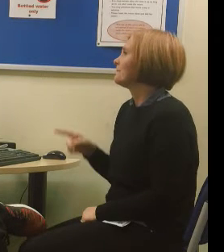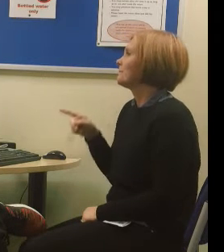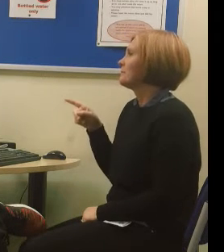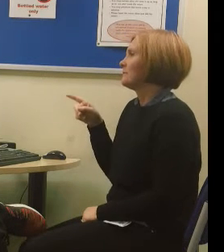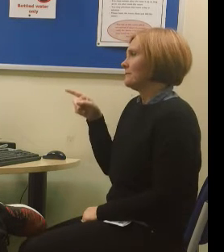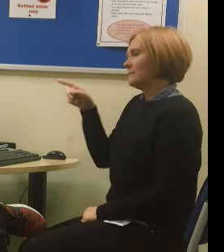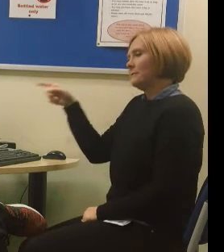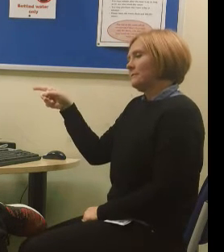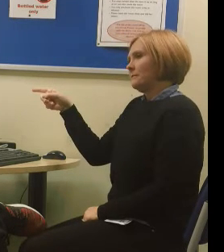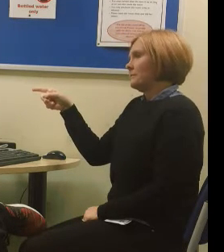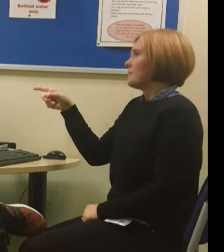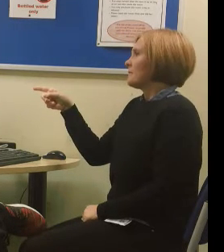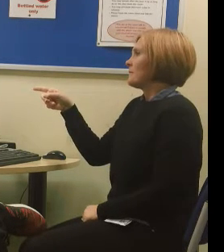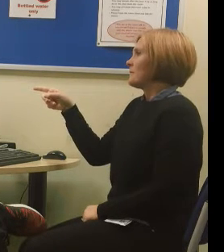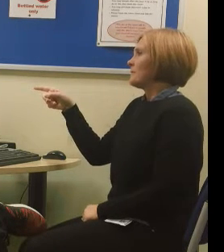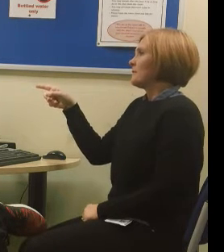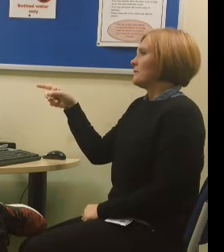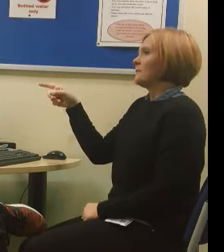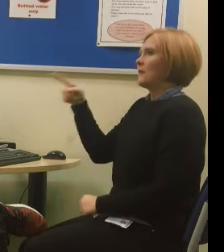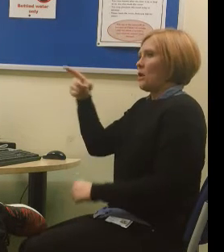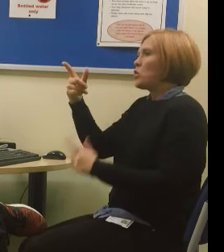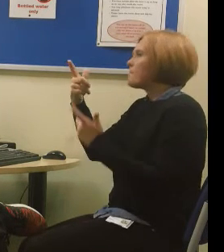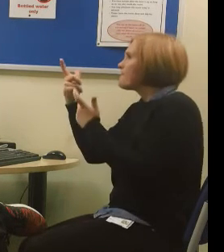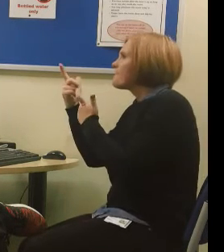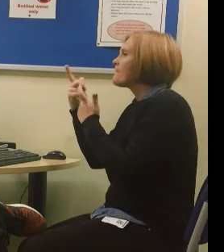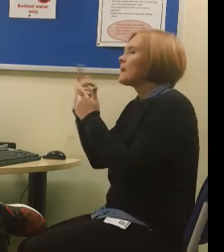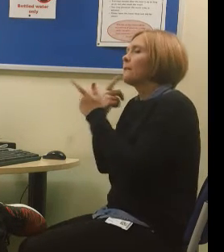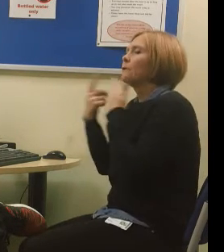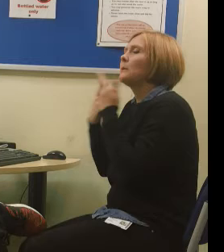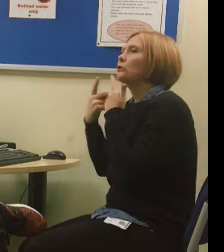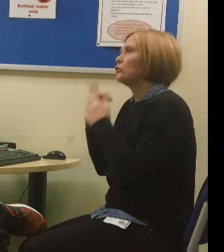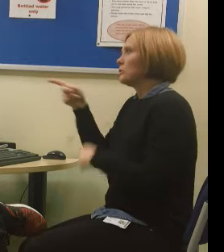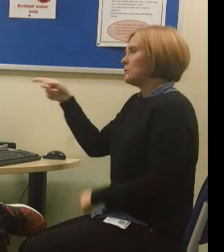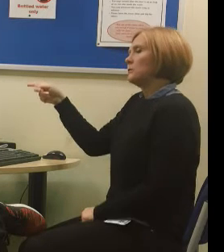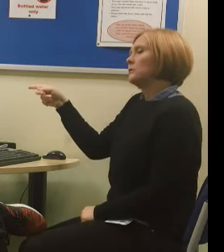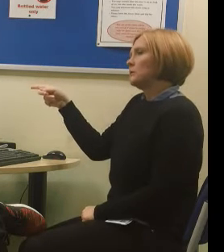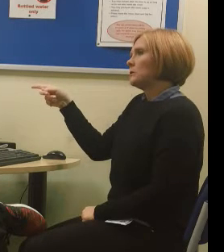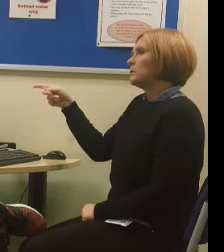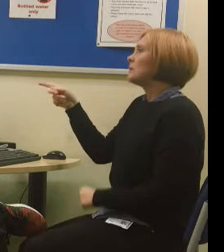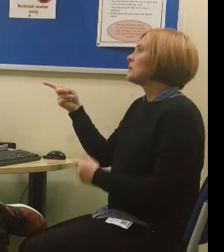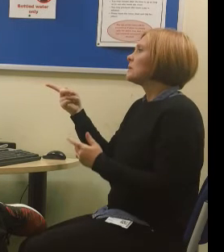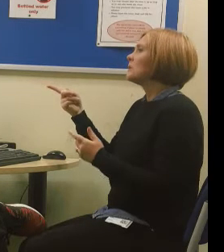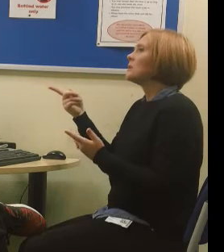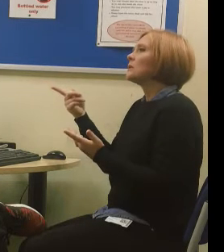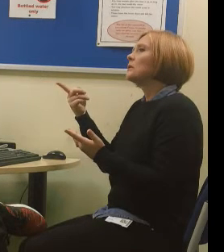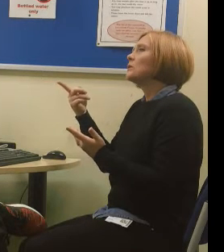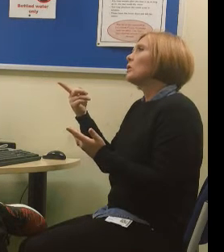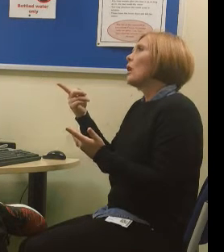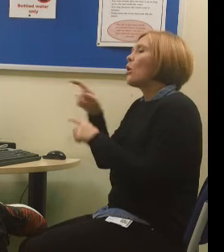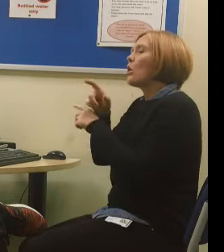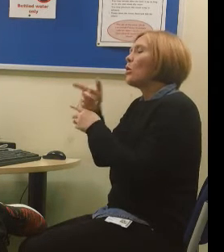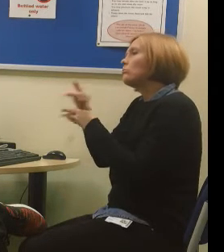LRC. This is the quick reference section, and this section here contains things that are useful for all courses: statistical